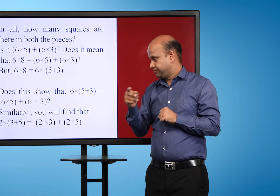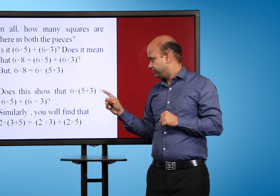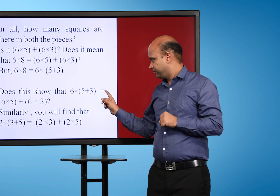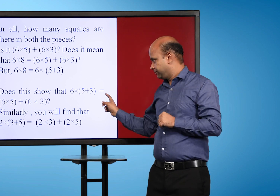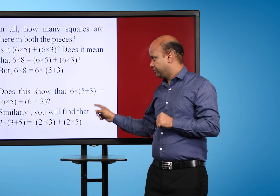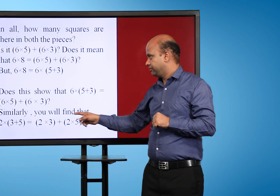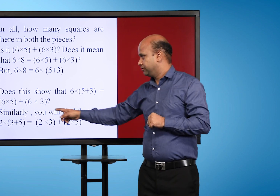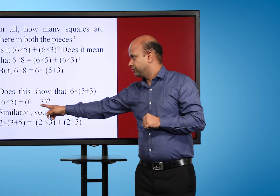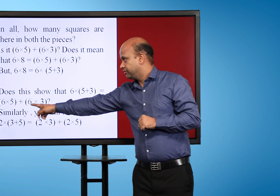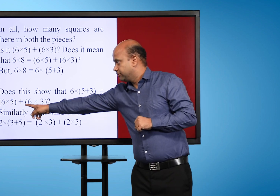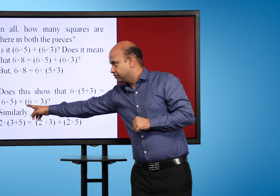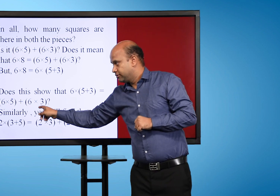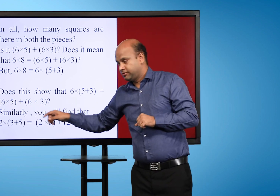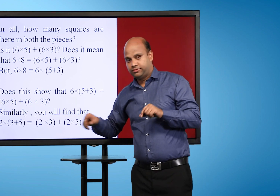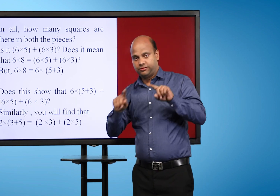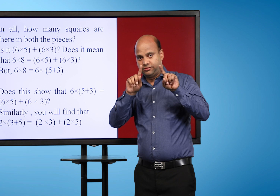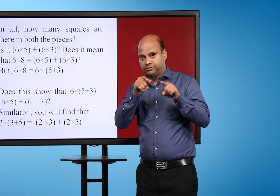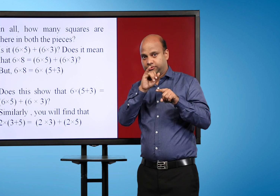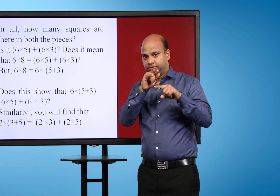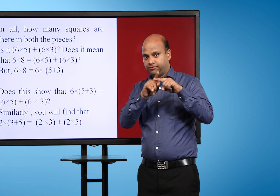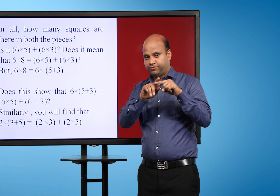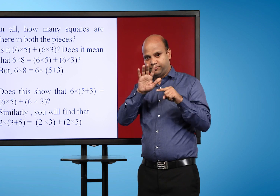to, in brackets, 6 multiplied by